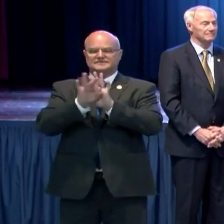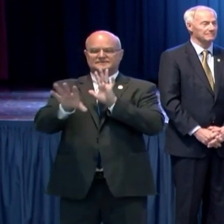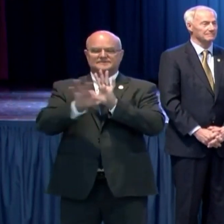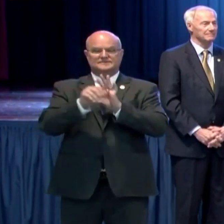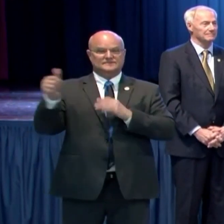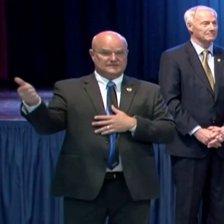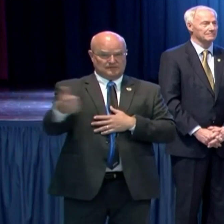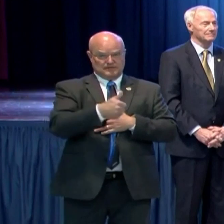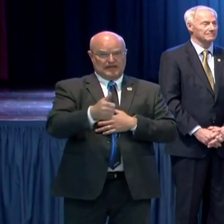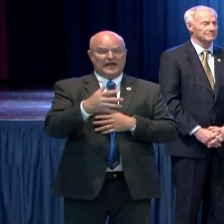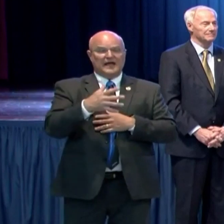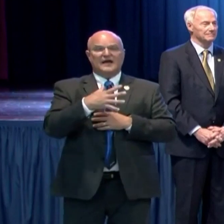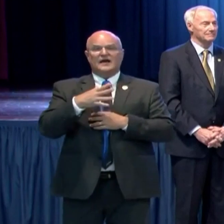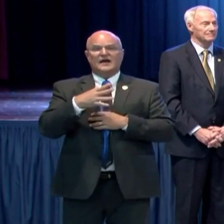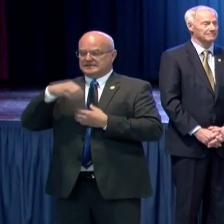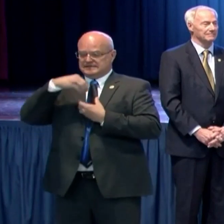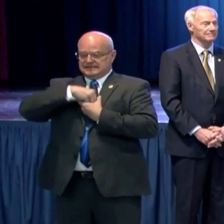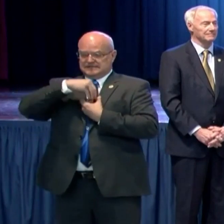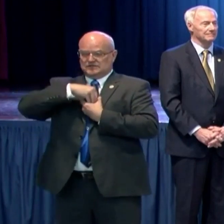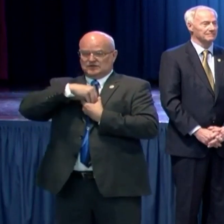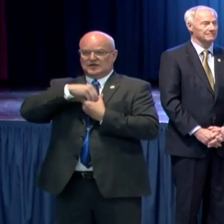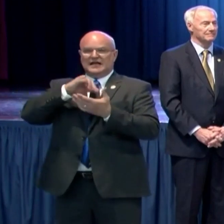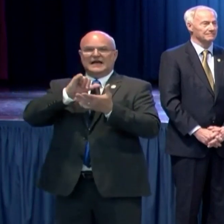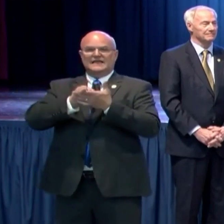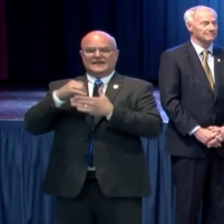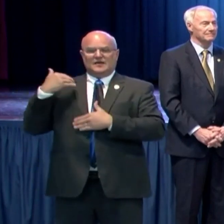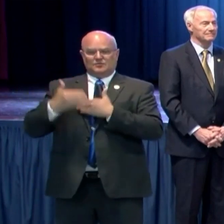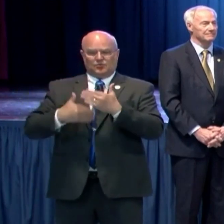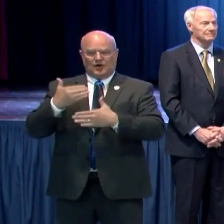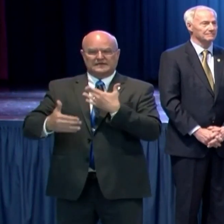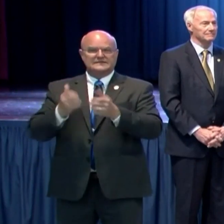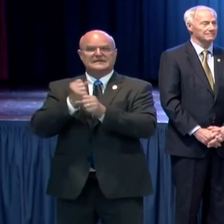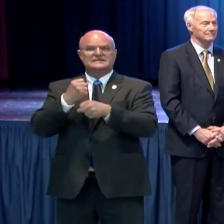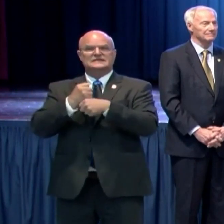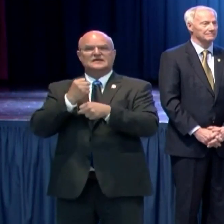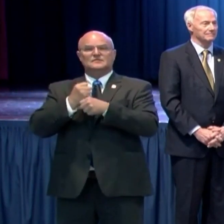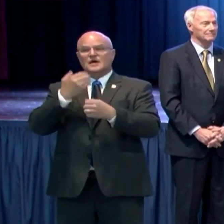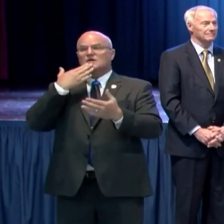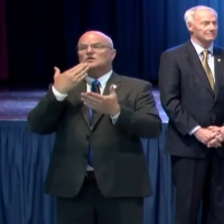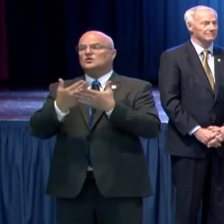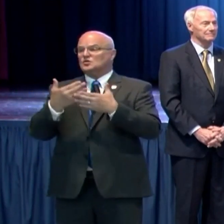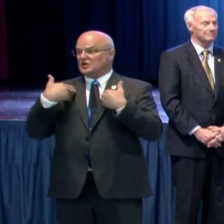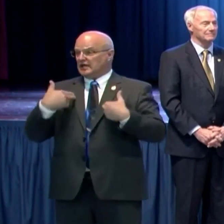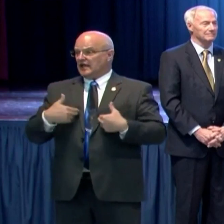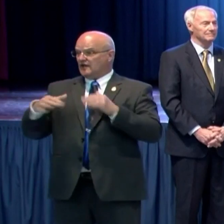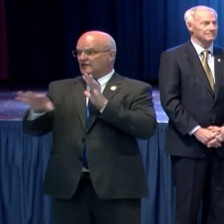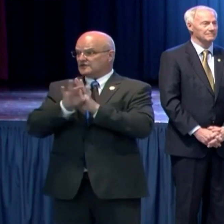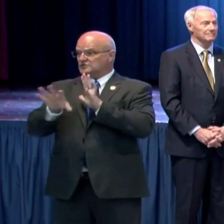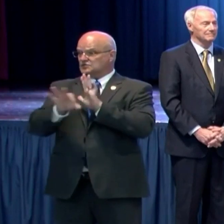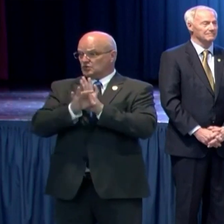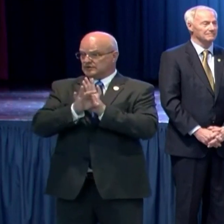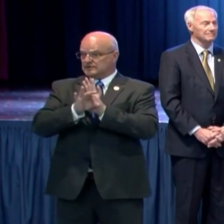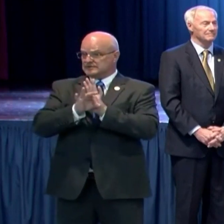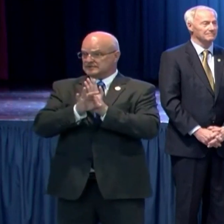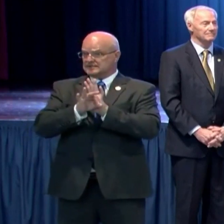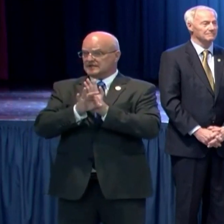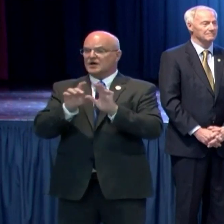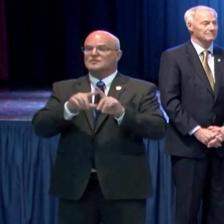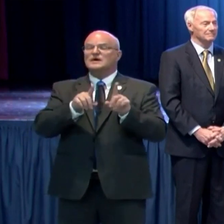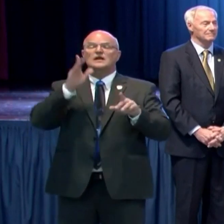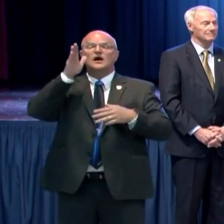choices. And we have to end that process of making good and healthy choices,